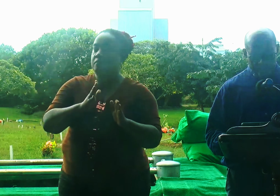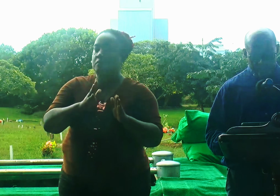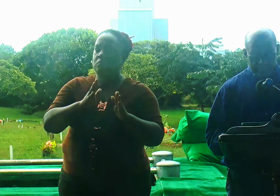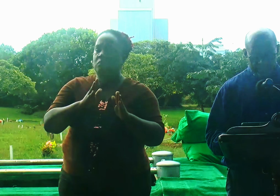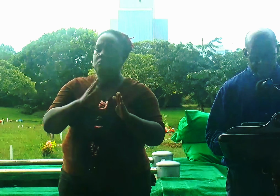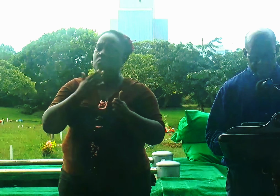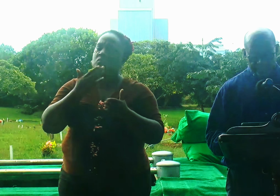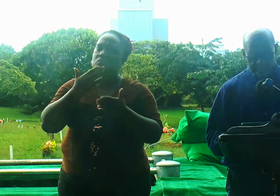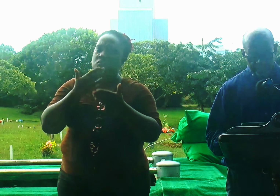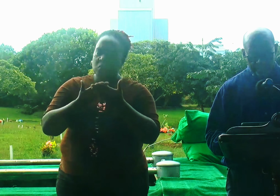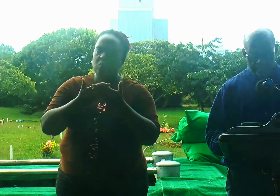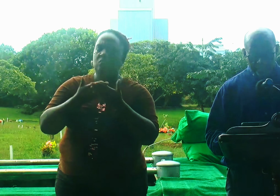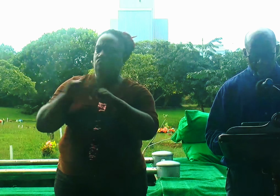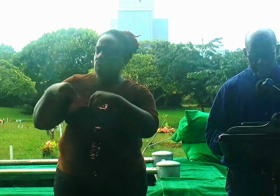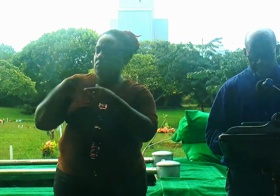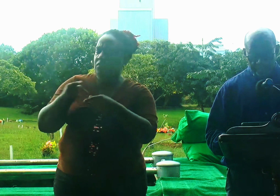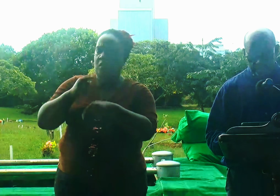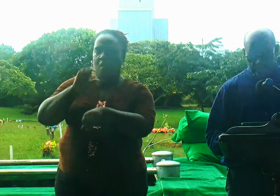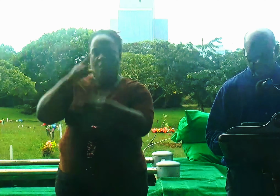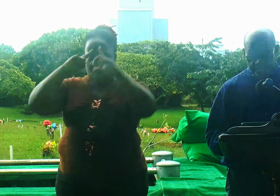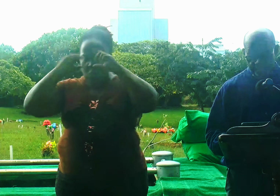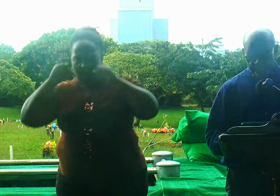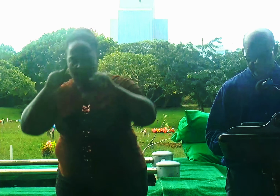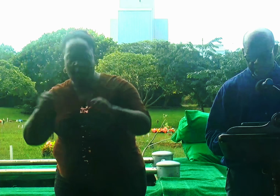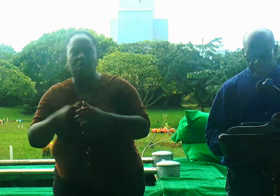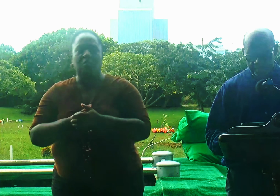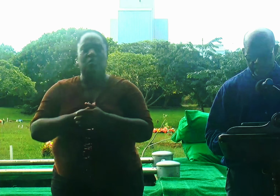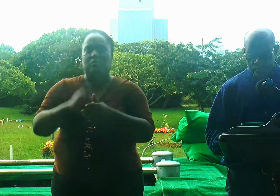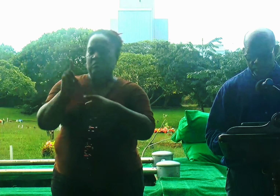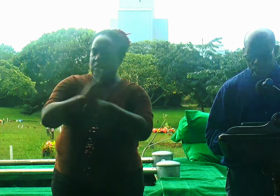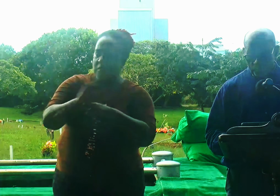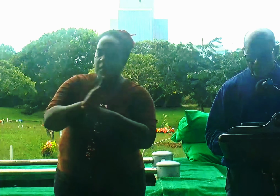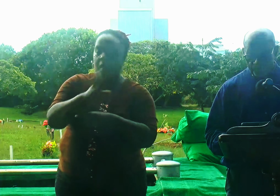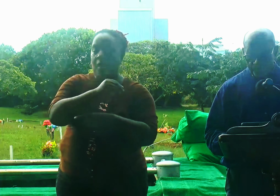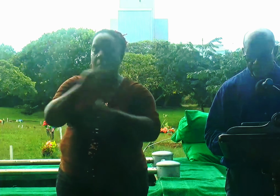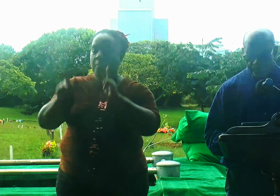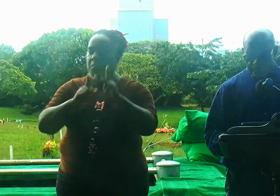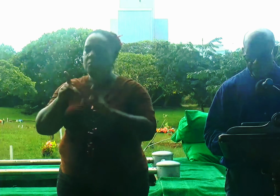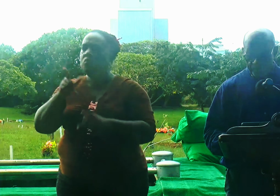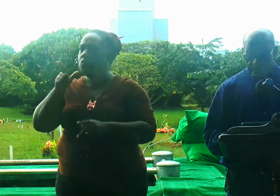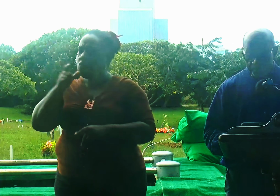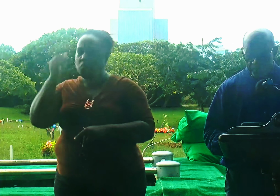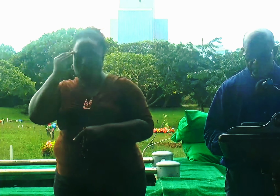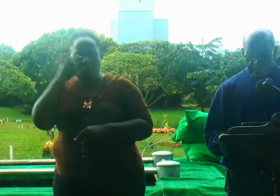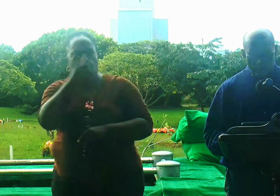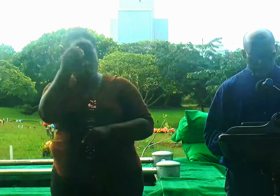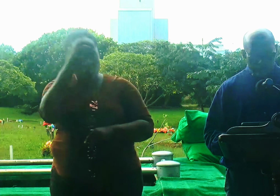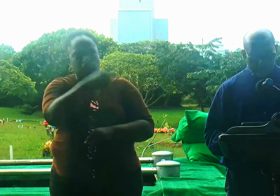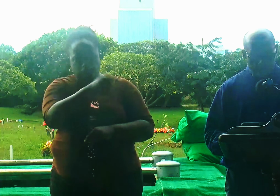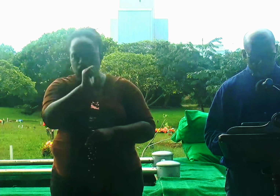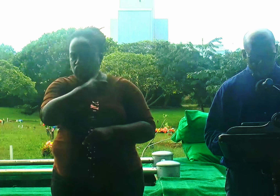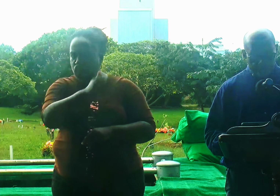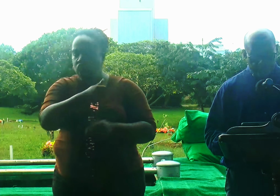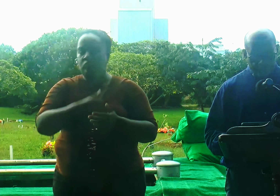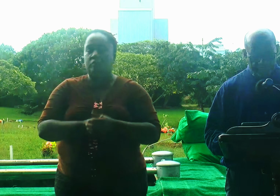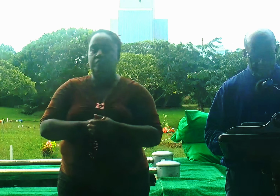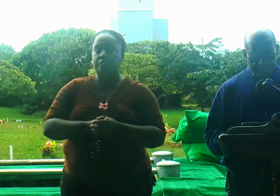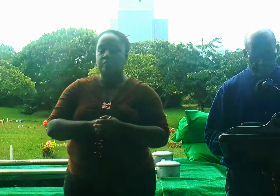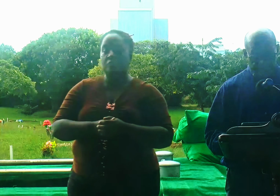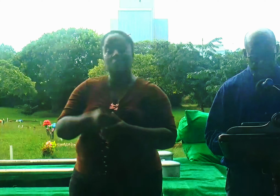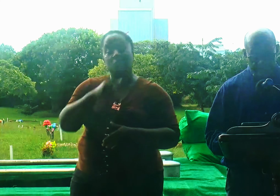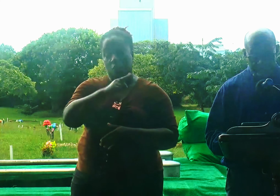work, discipline, and loyalty to those he loved and those he worked for. He has also proved that